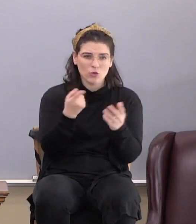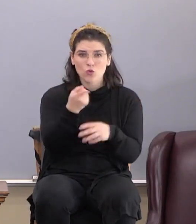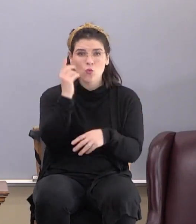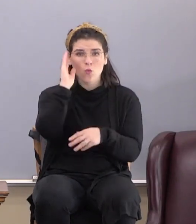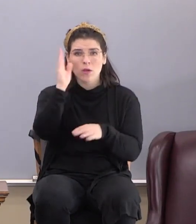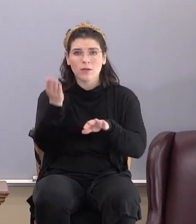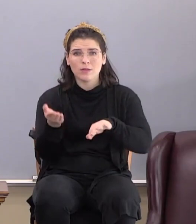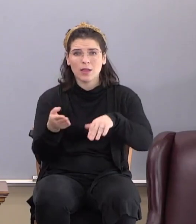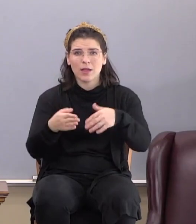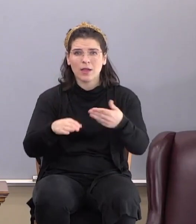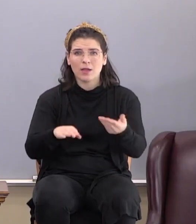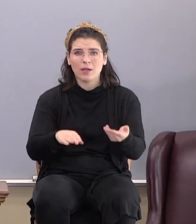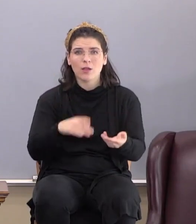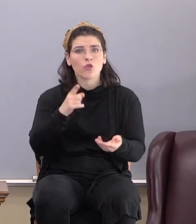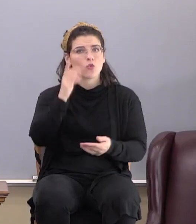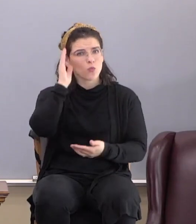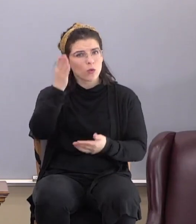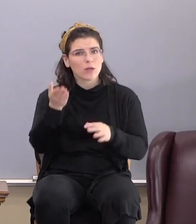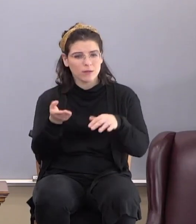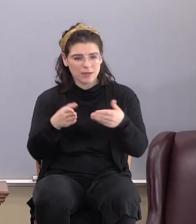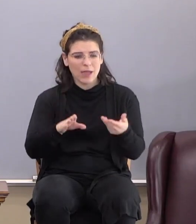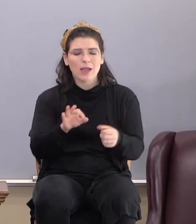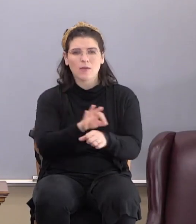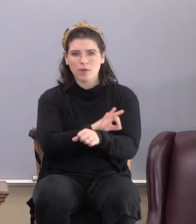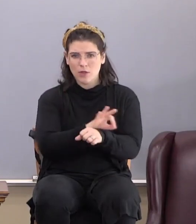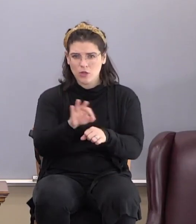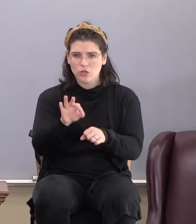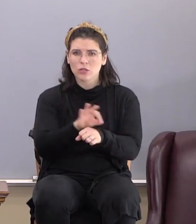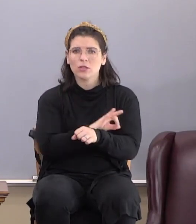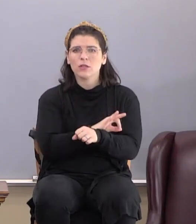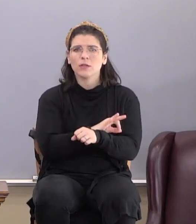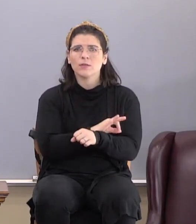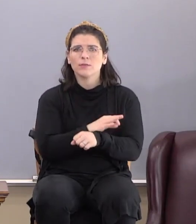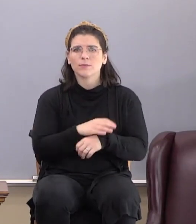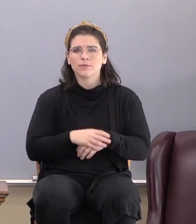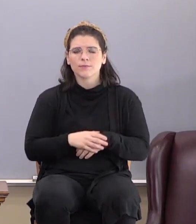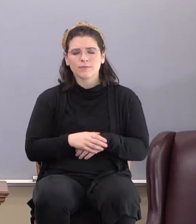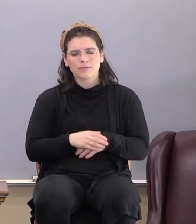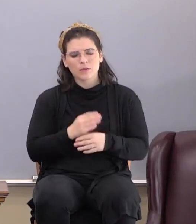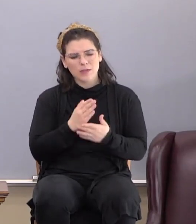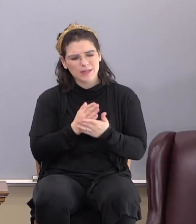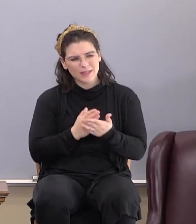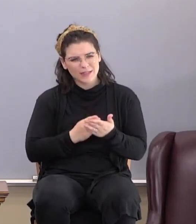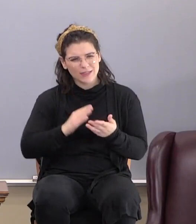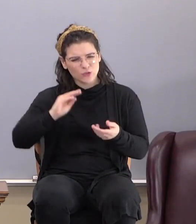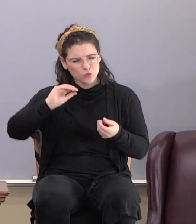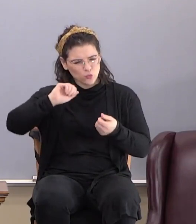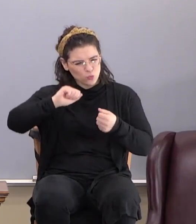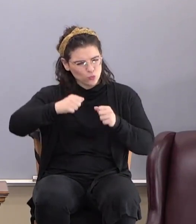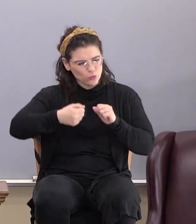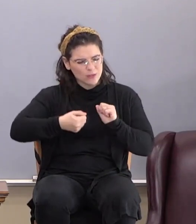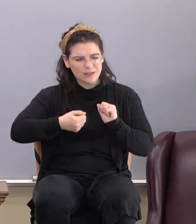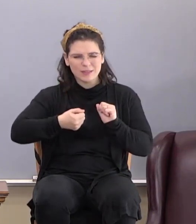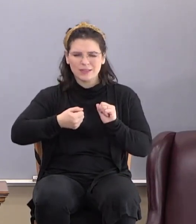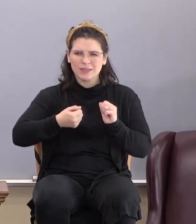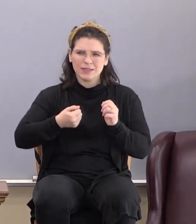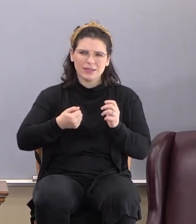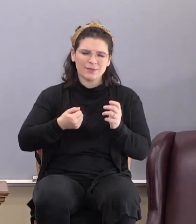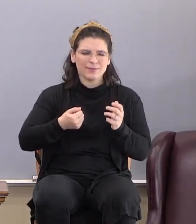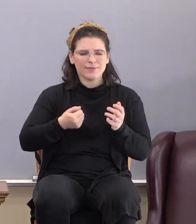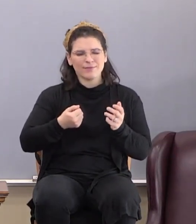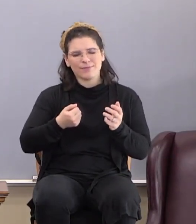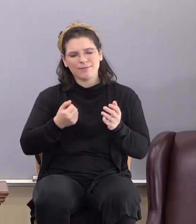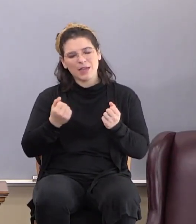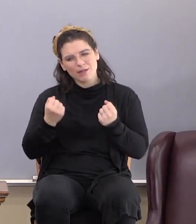going to die. You will die functionally. There is this twisted, perverted sense. And by the way, the